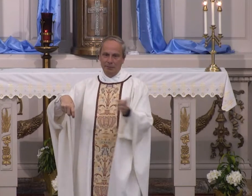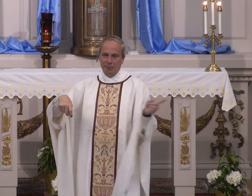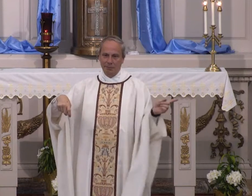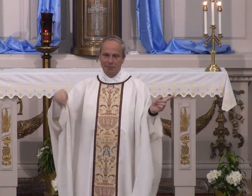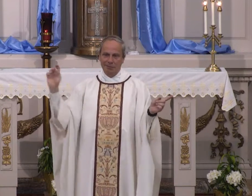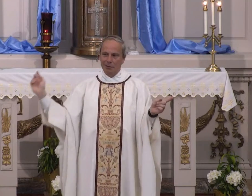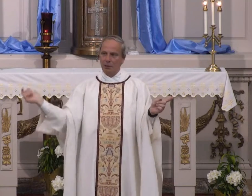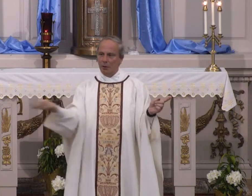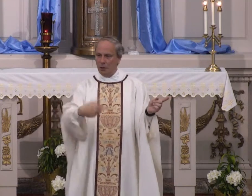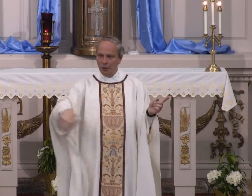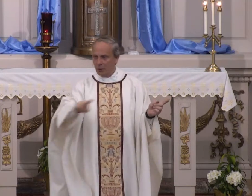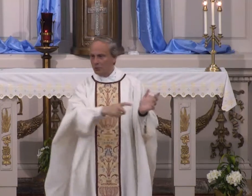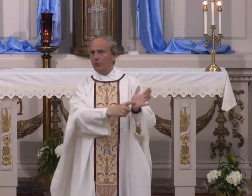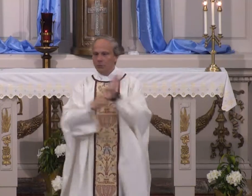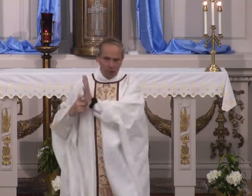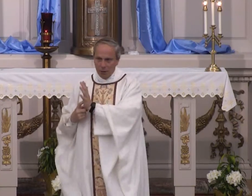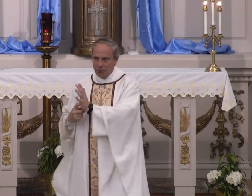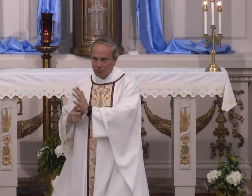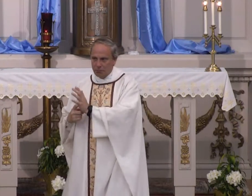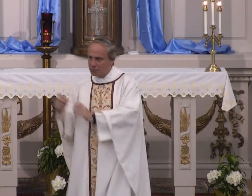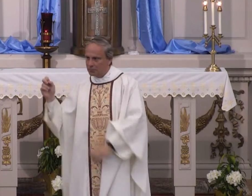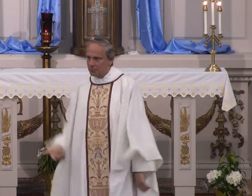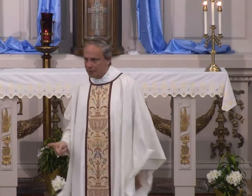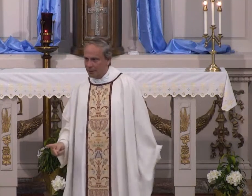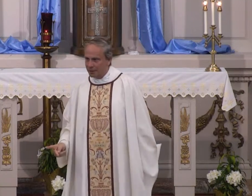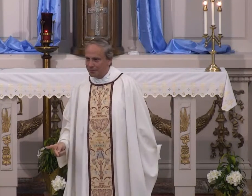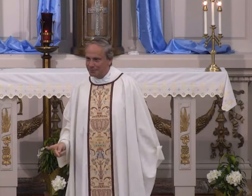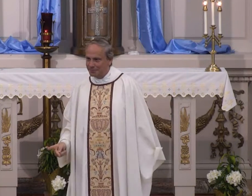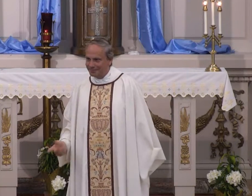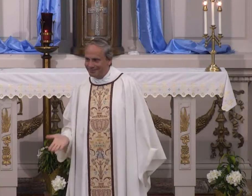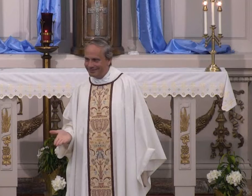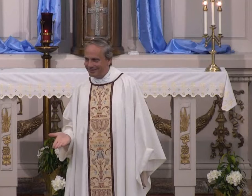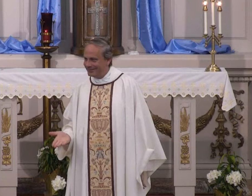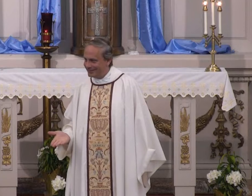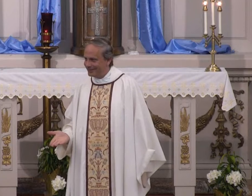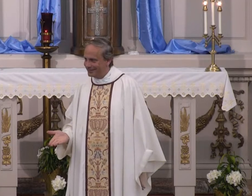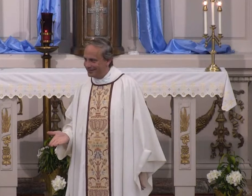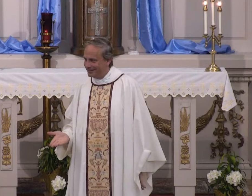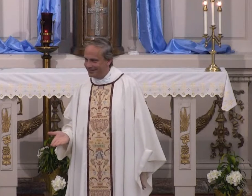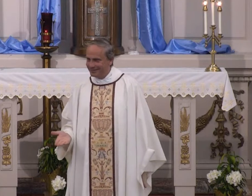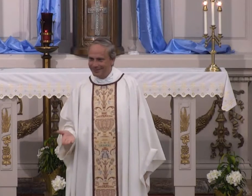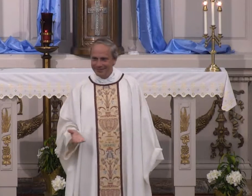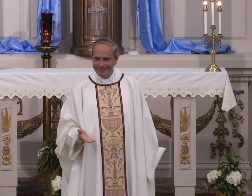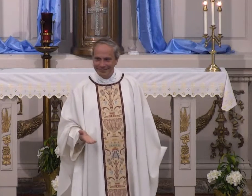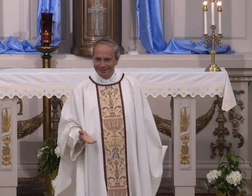We need to read more about his life. Everybody, it's a requirement. You must do it.